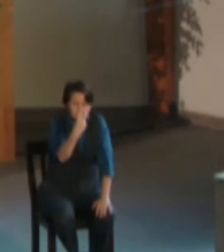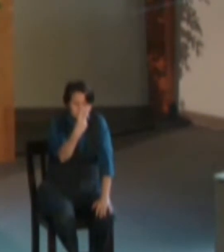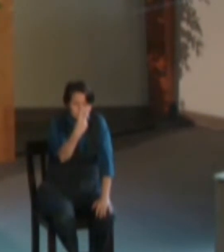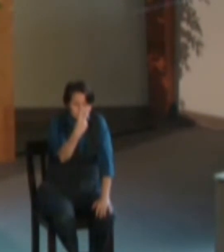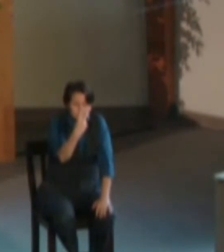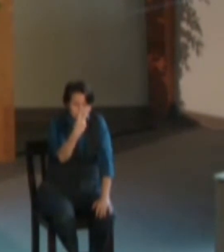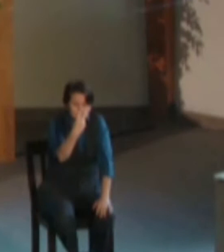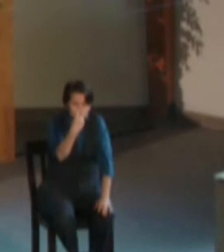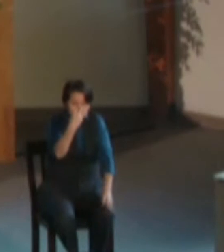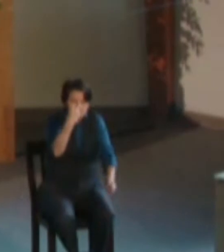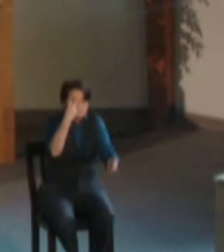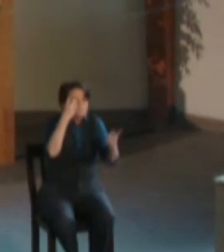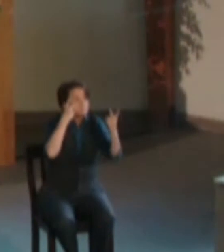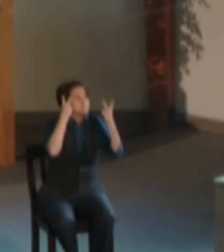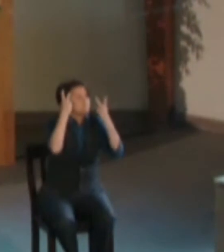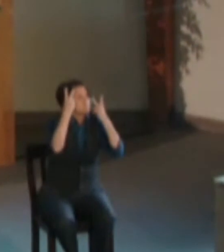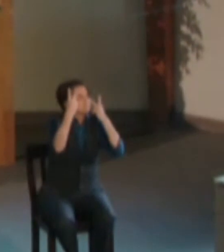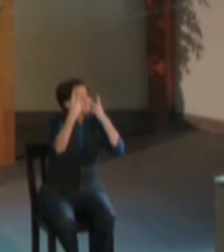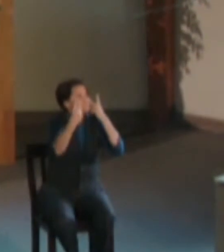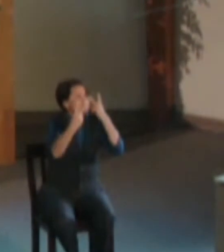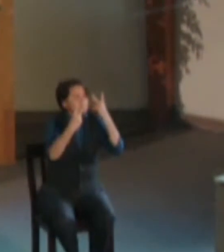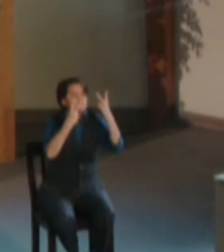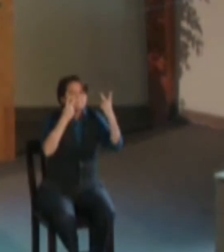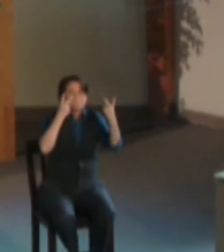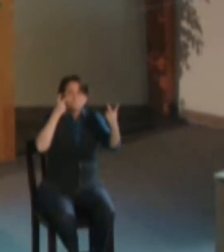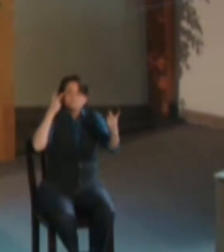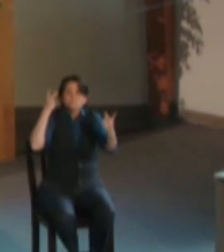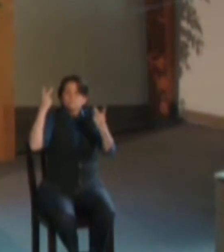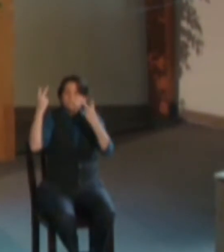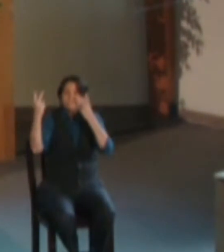blindness, let me bring